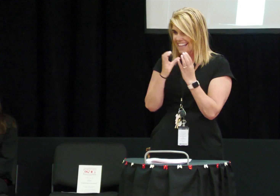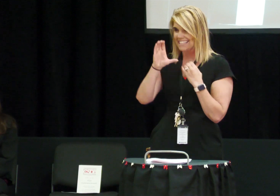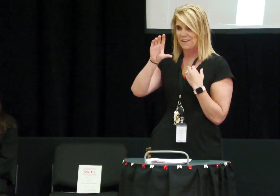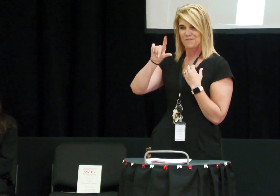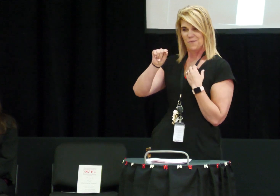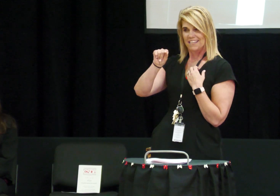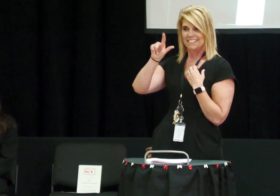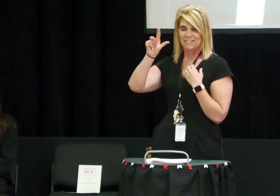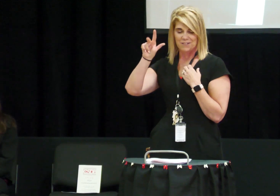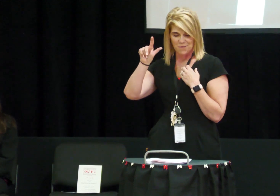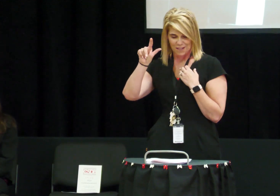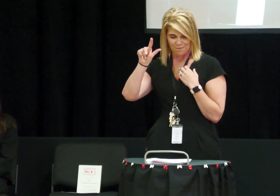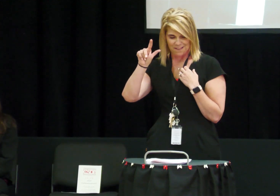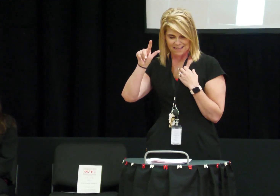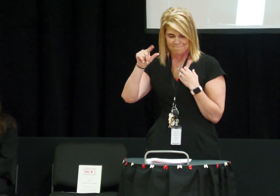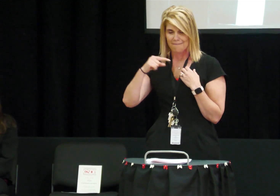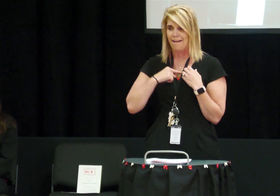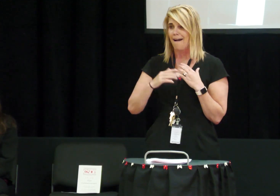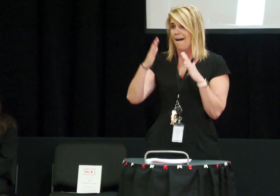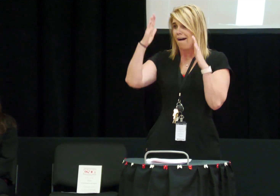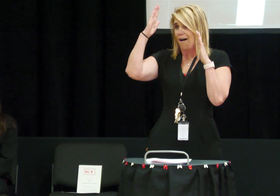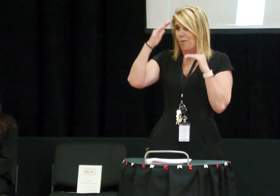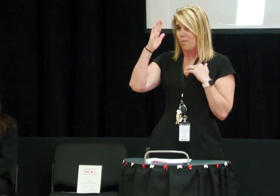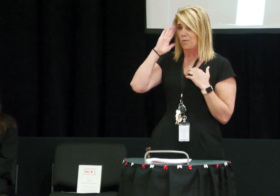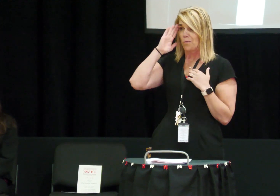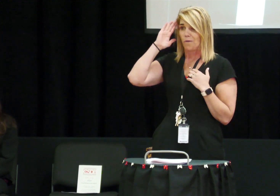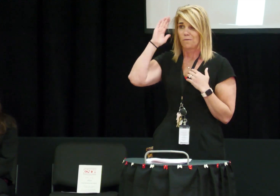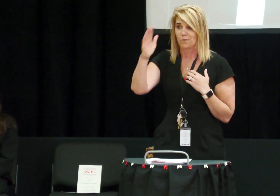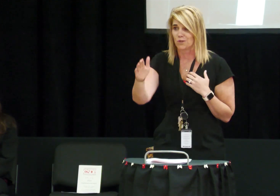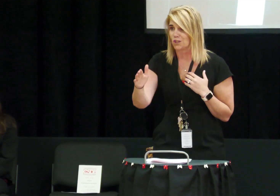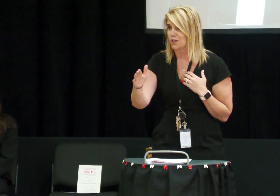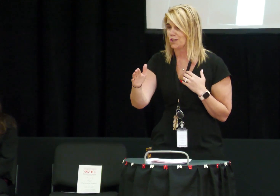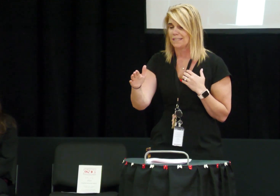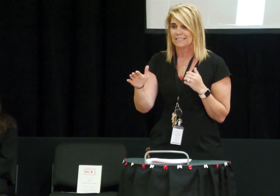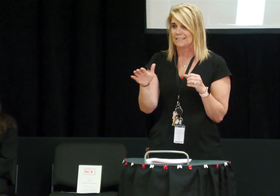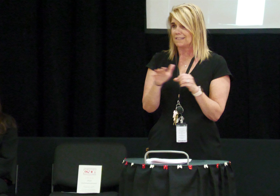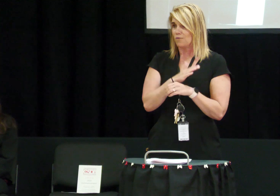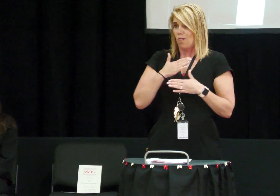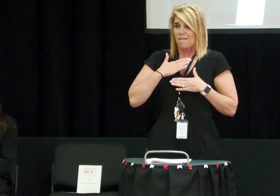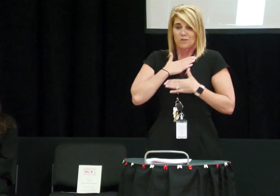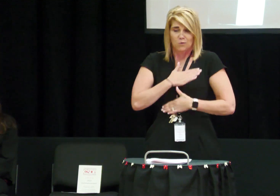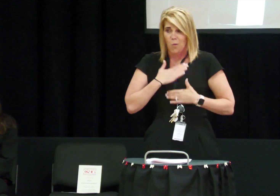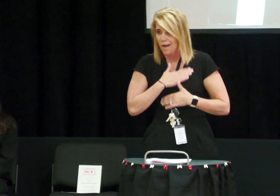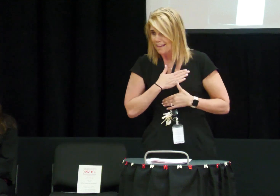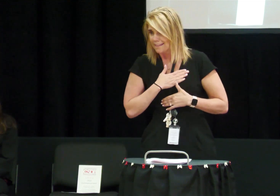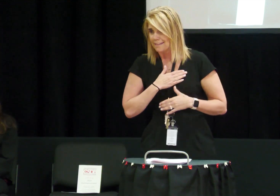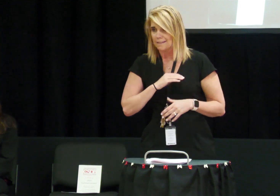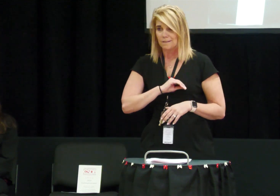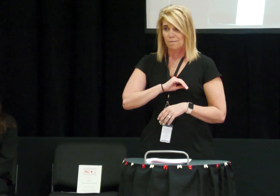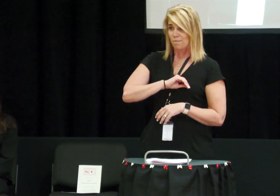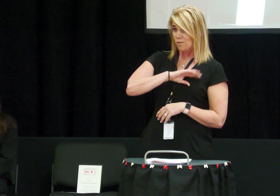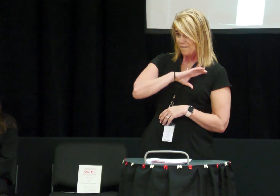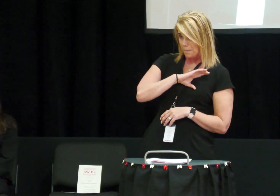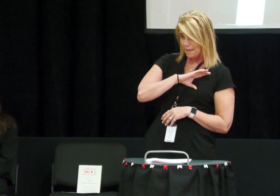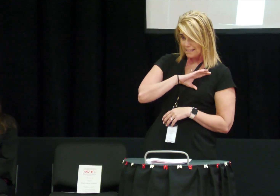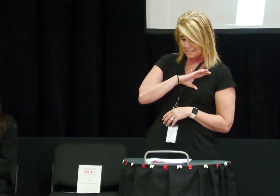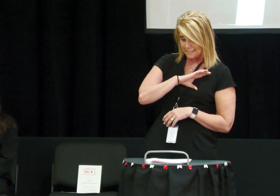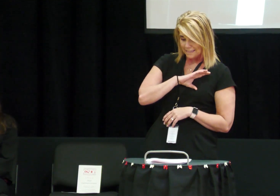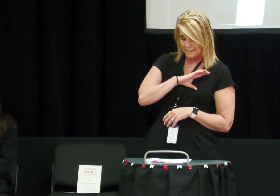Congratulations to the class of 2023. I hope your future is full of enjoyment,